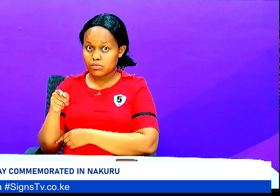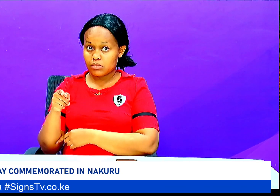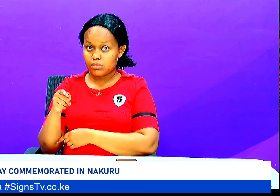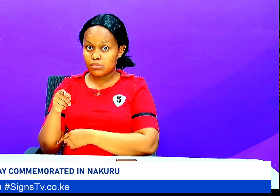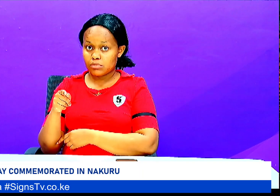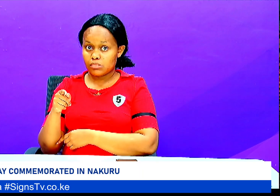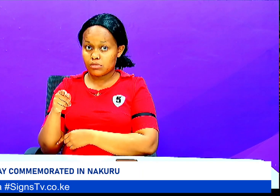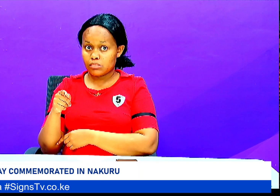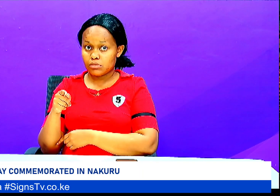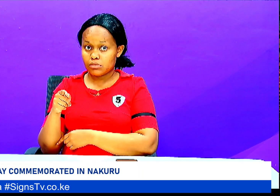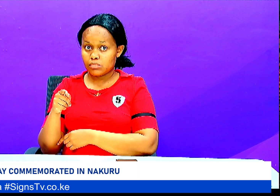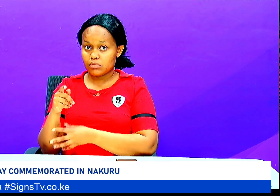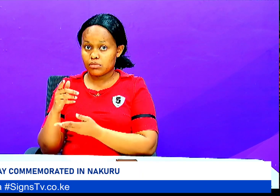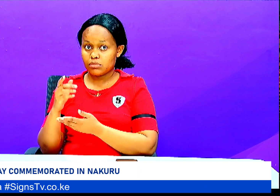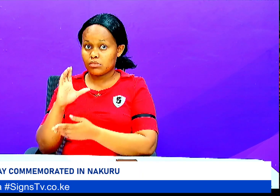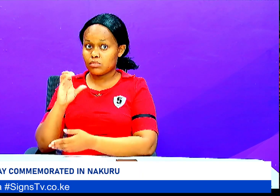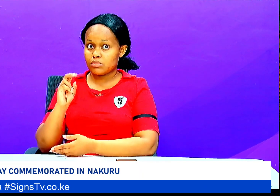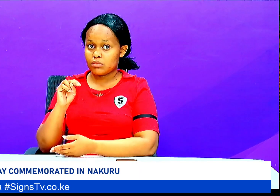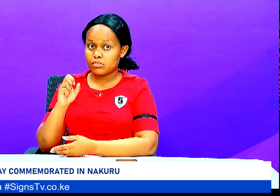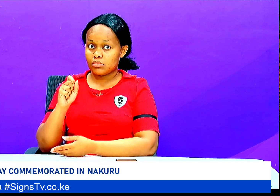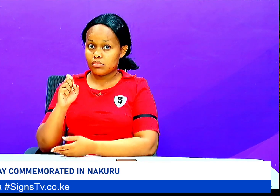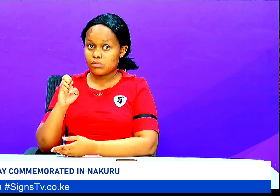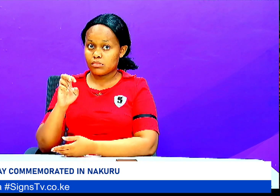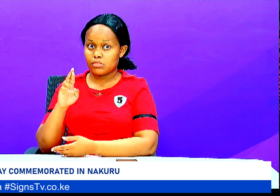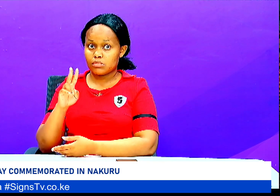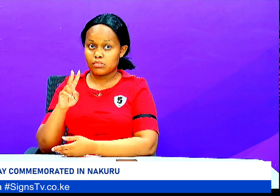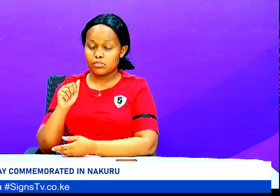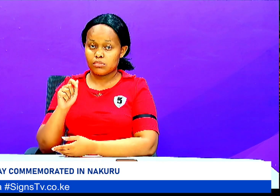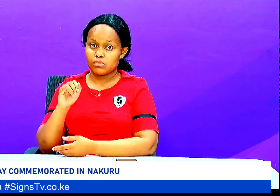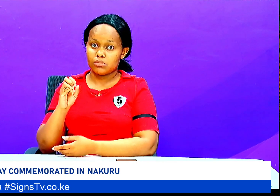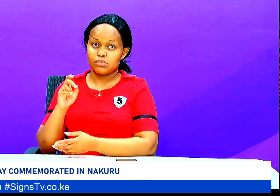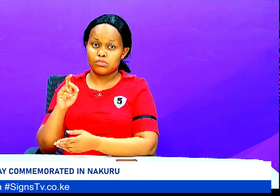and sustainable conservation practices.